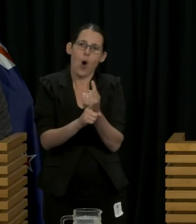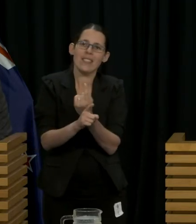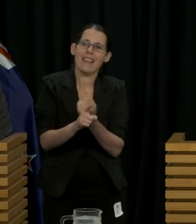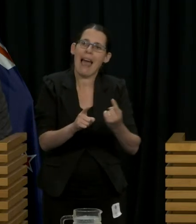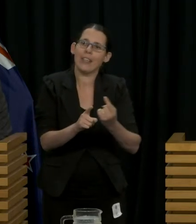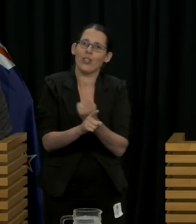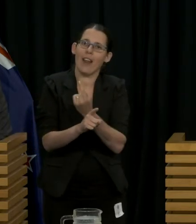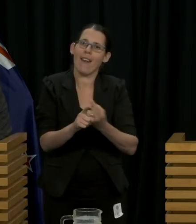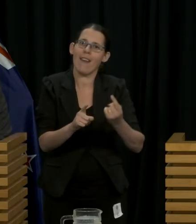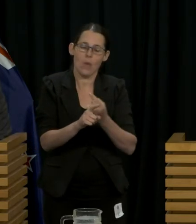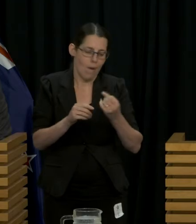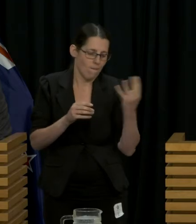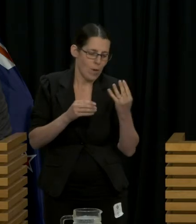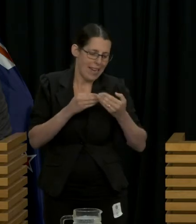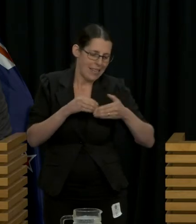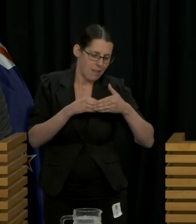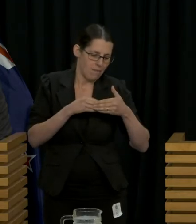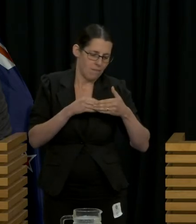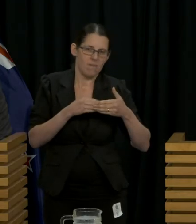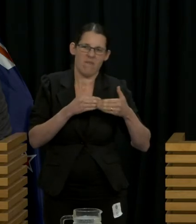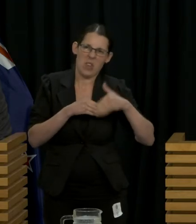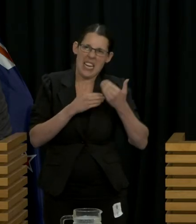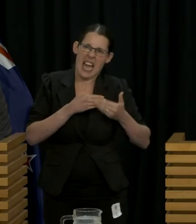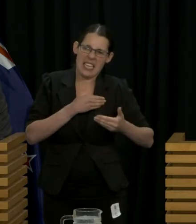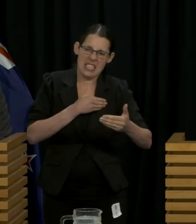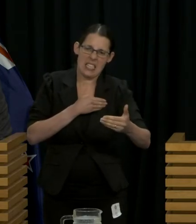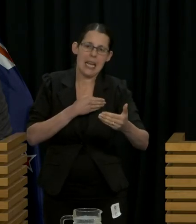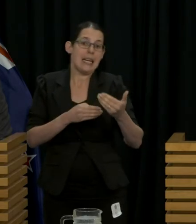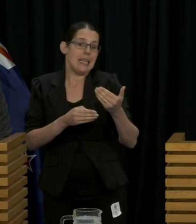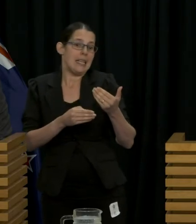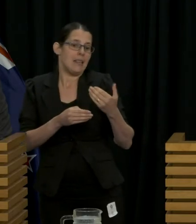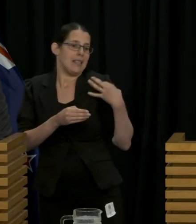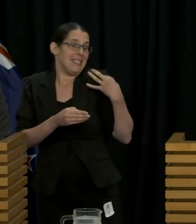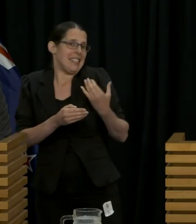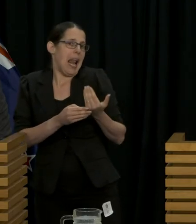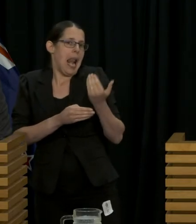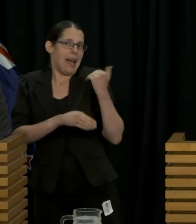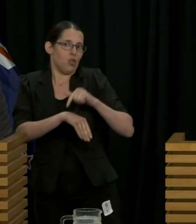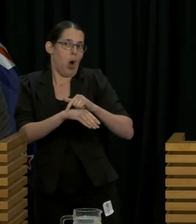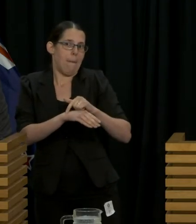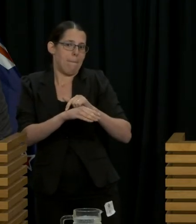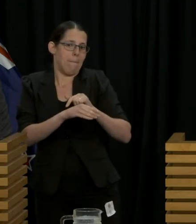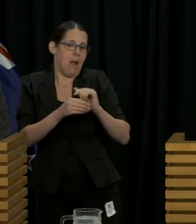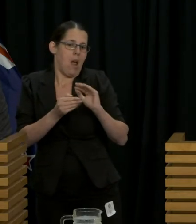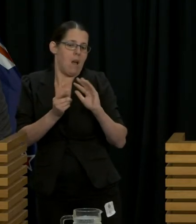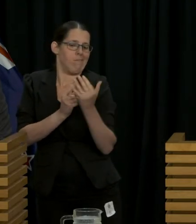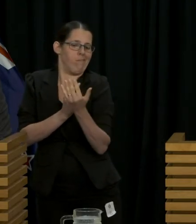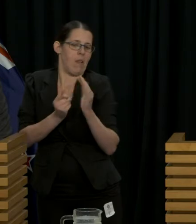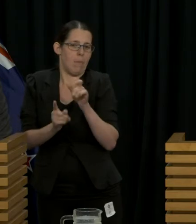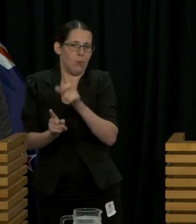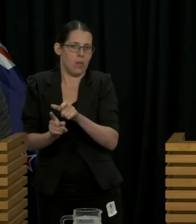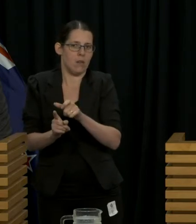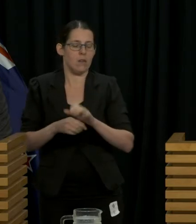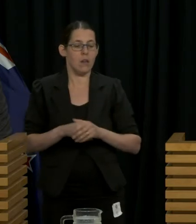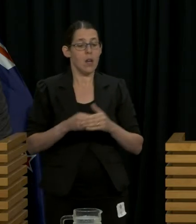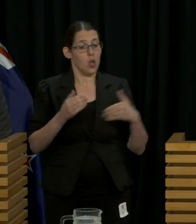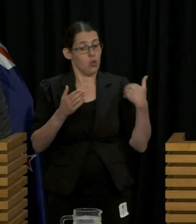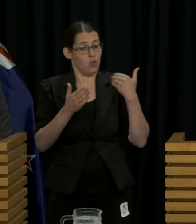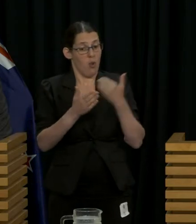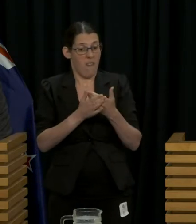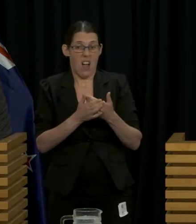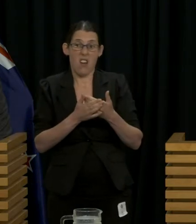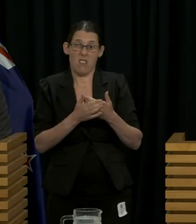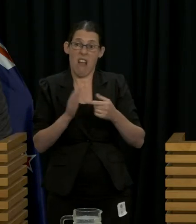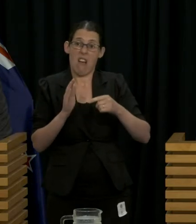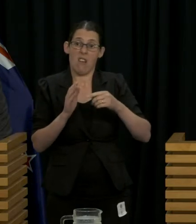they were last exposed to the case, and we've continued to receive negative test results from those who have been further